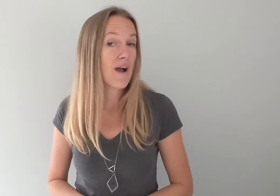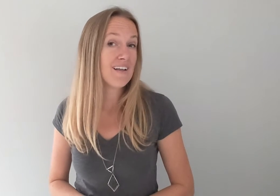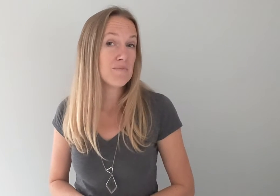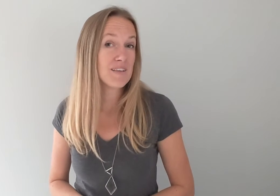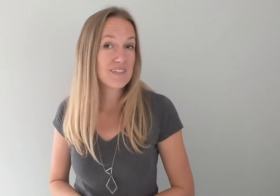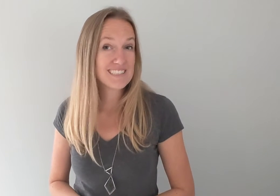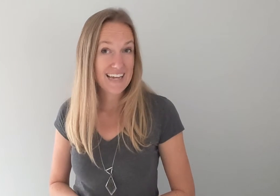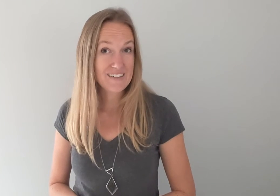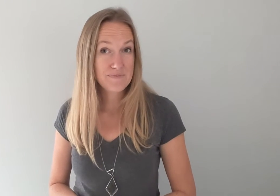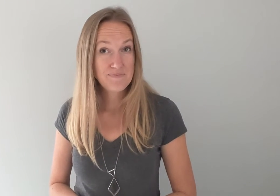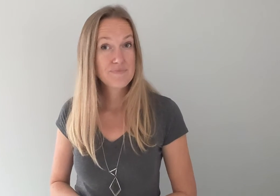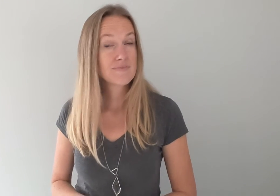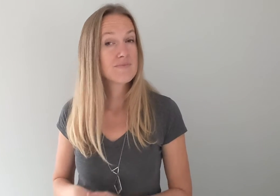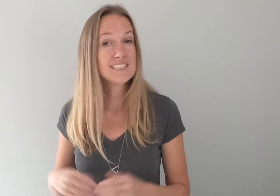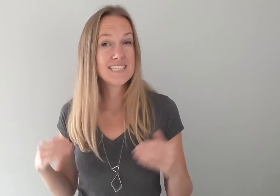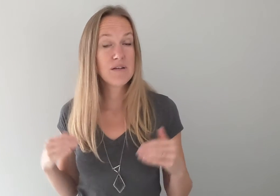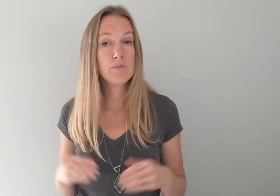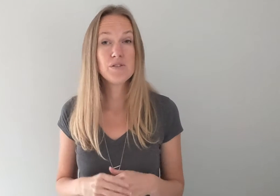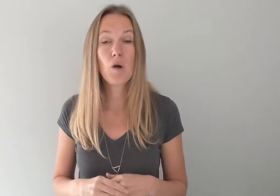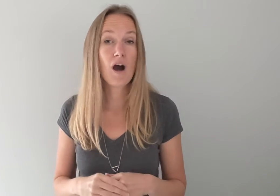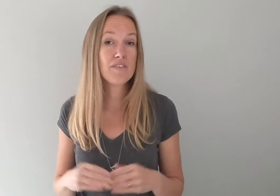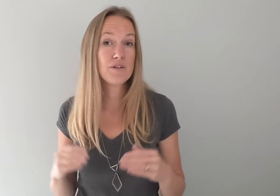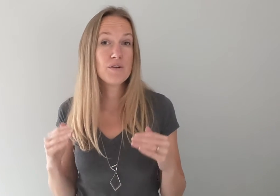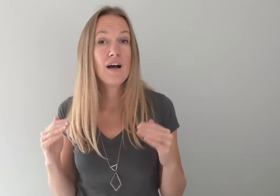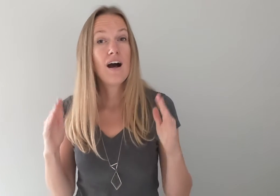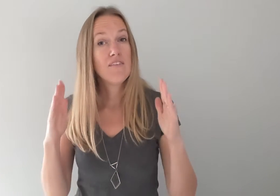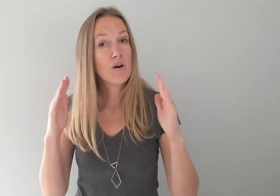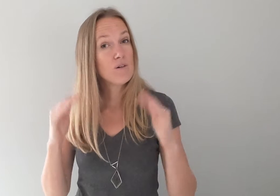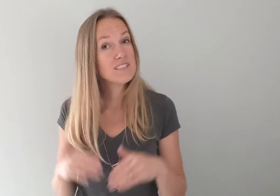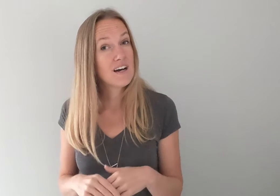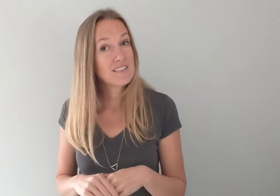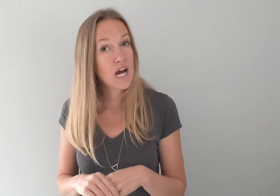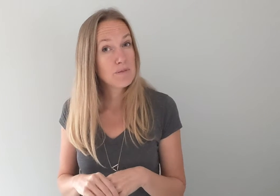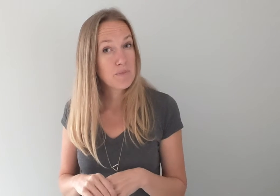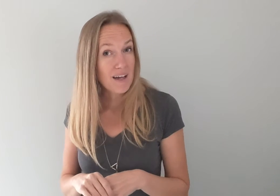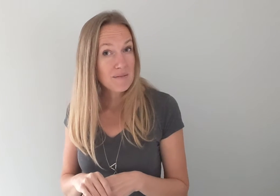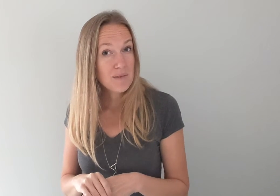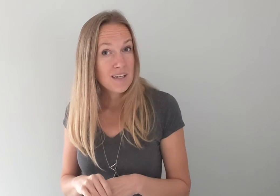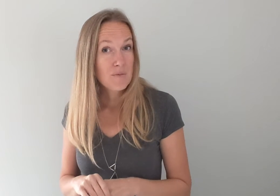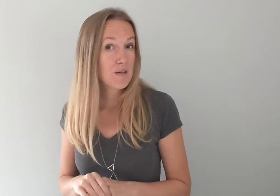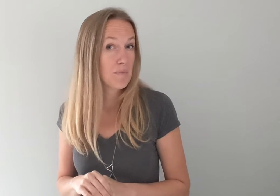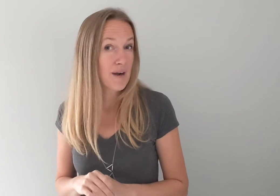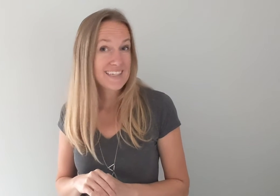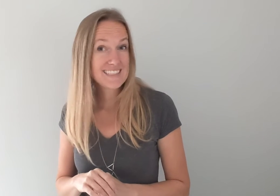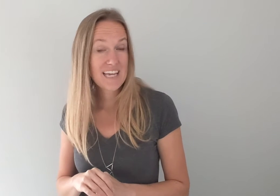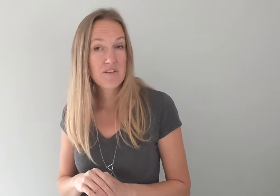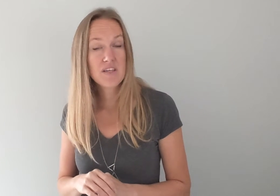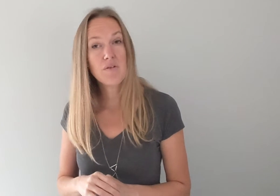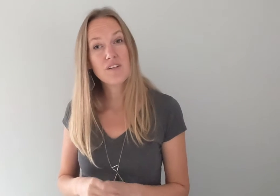Noel by Lauren Daigle. Today we'll be doing a walkthrough of the whole song top to bottom. We're going to be practicing everything we've learned in